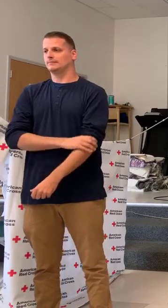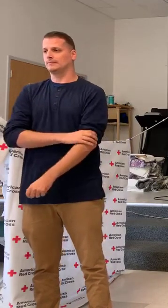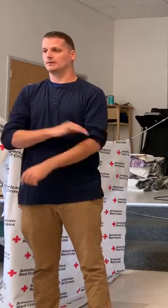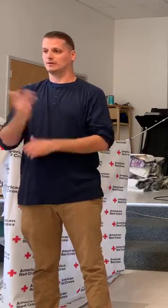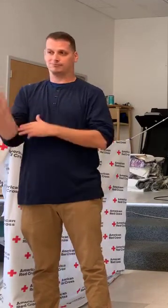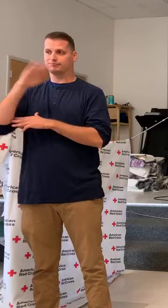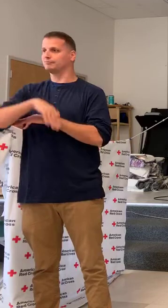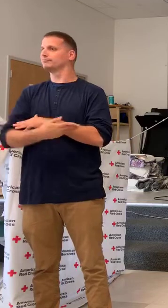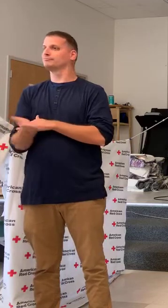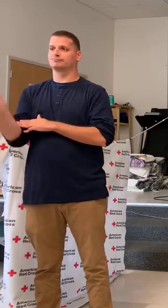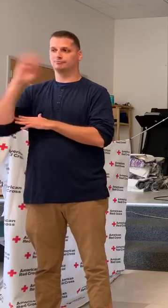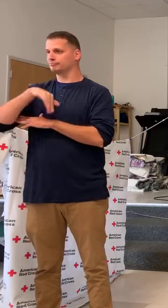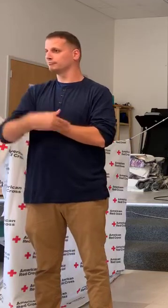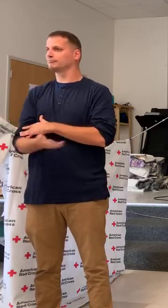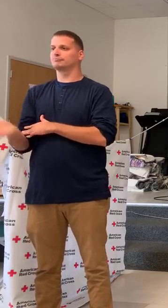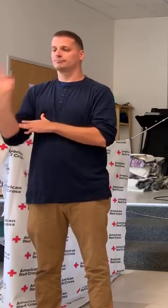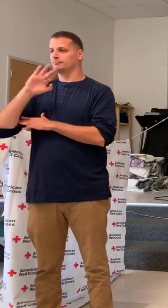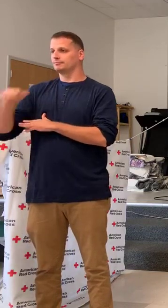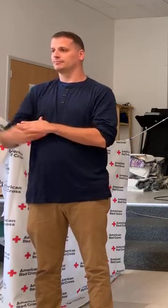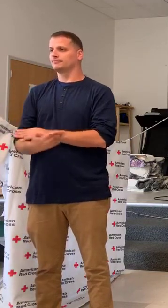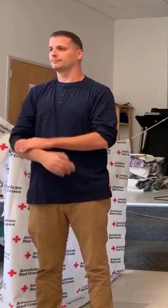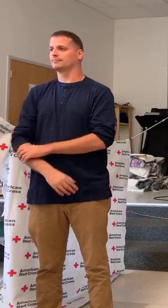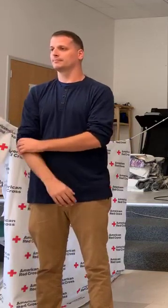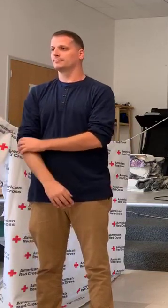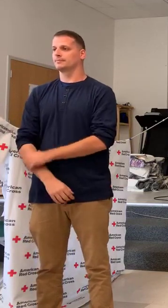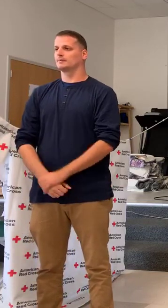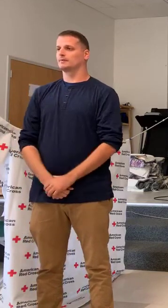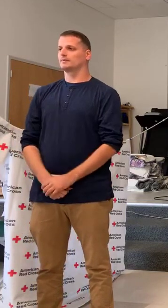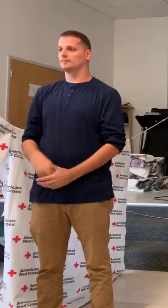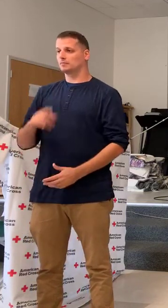night, there's no visibility. I drive through there,